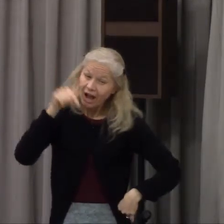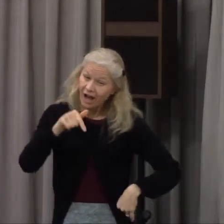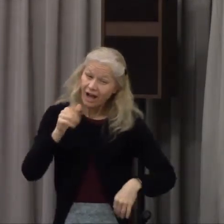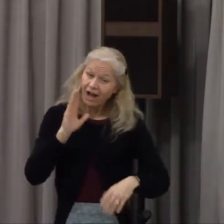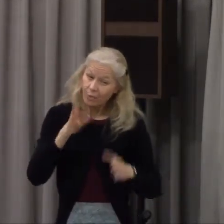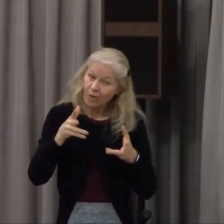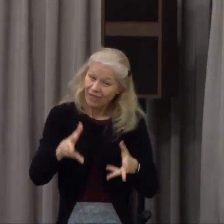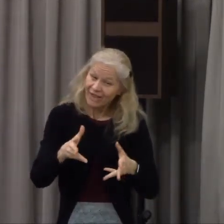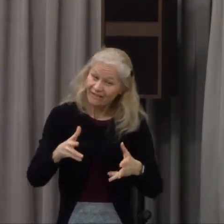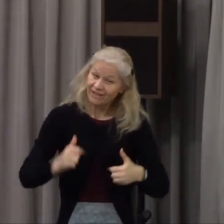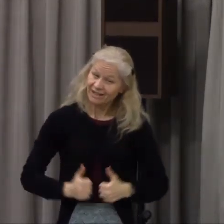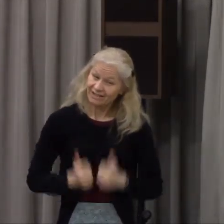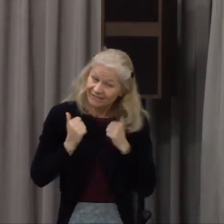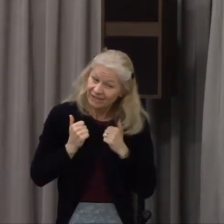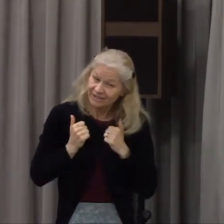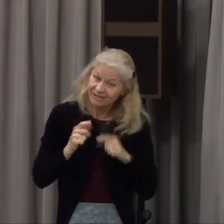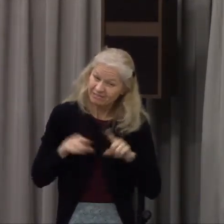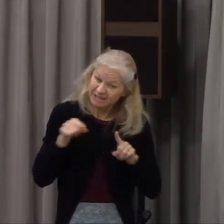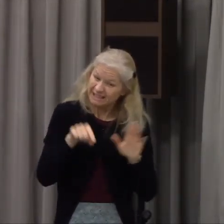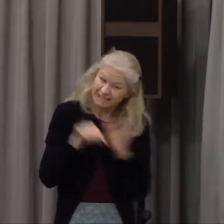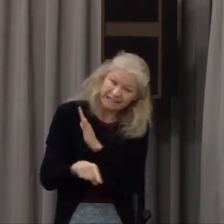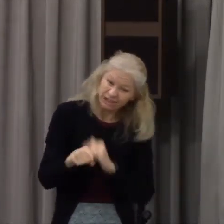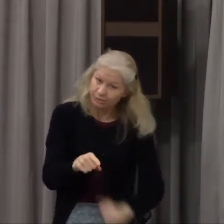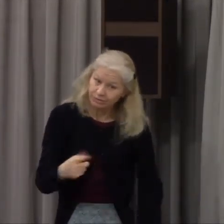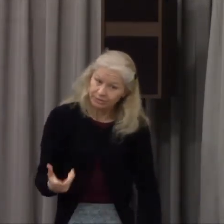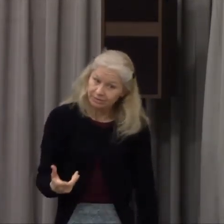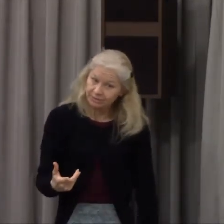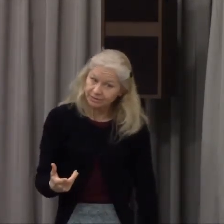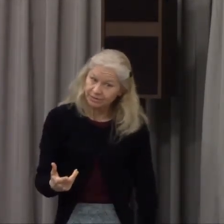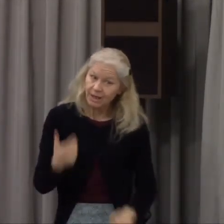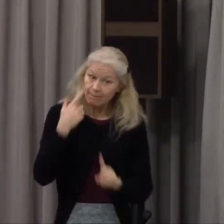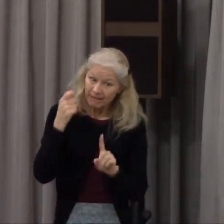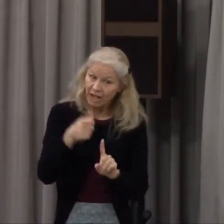Well, Balaam blesses Israel like he was told by God for fear of his life.